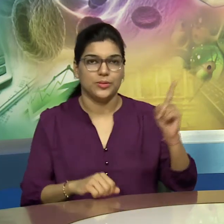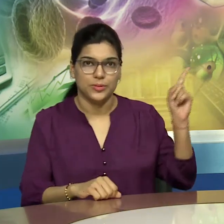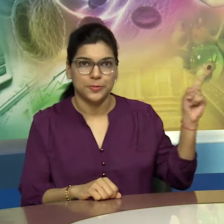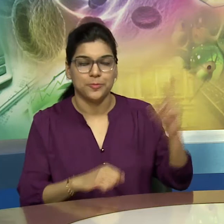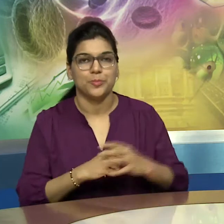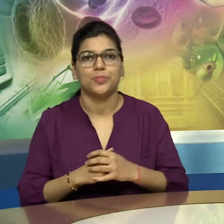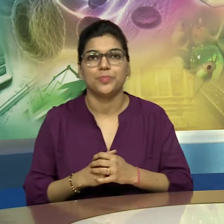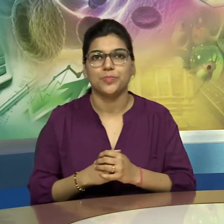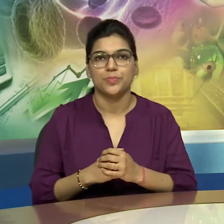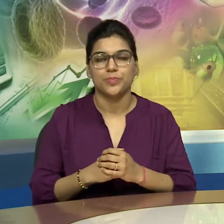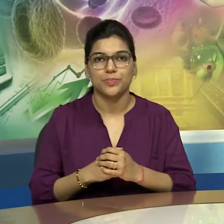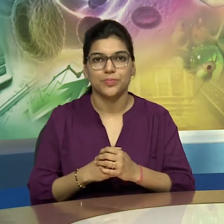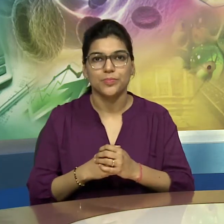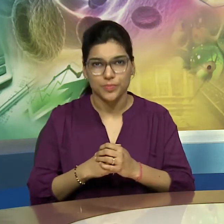You can see on the screen